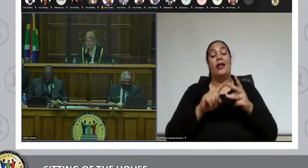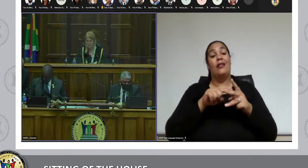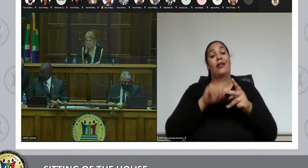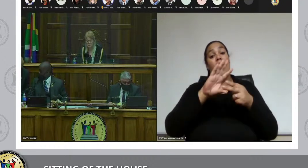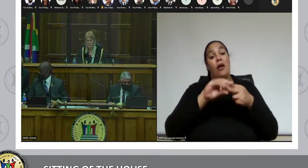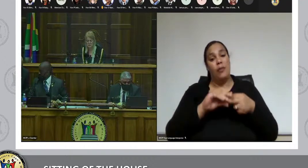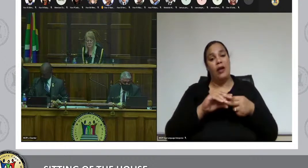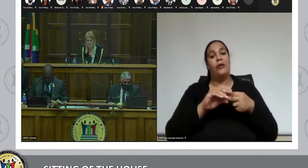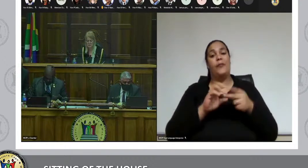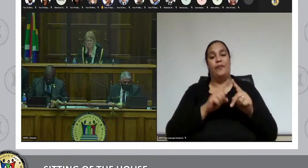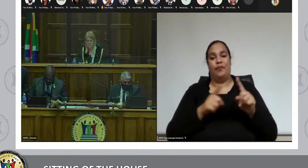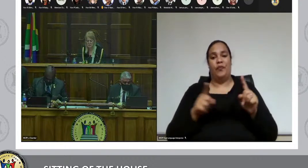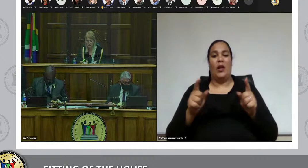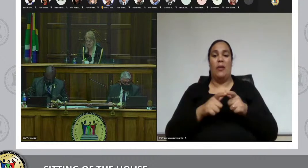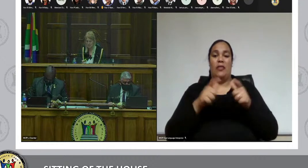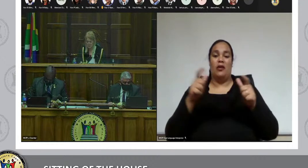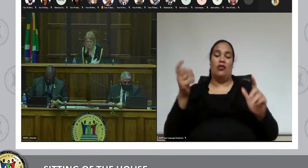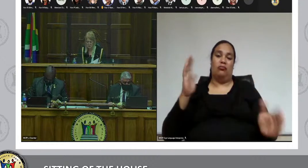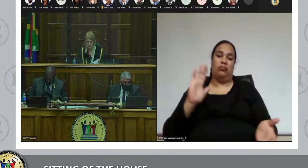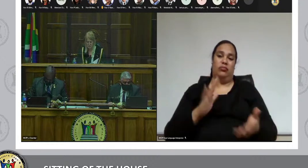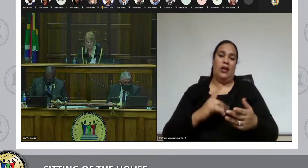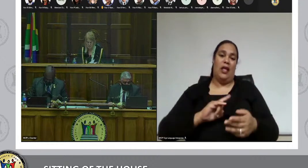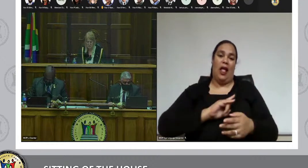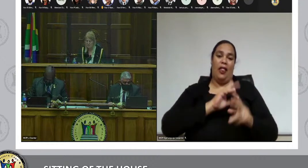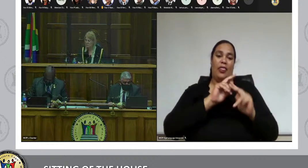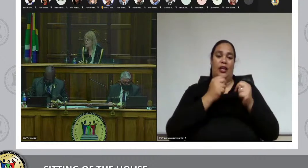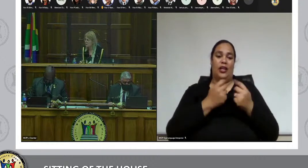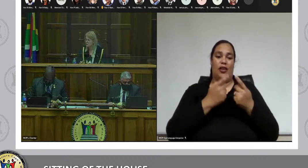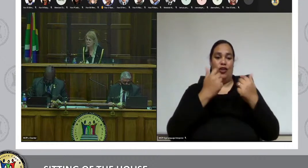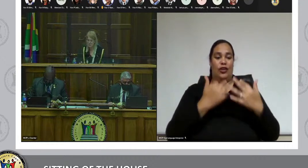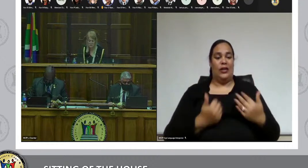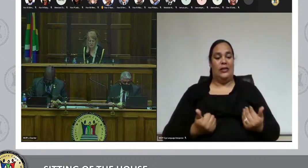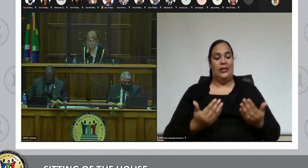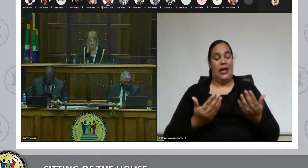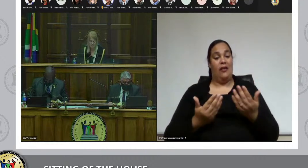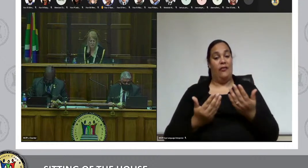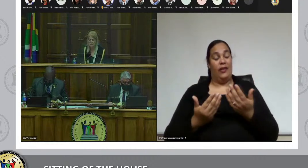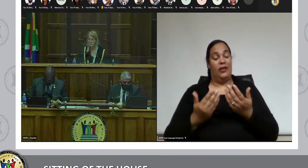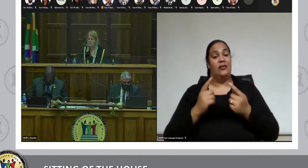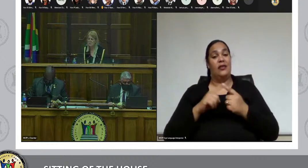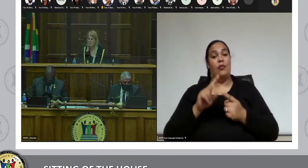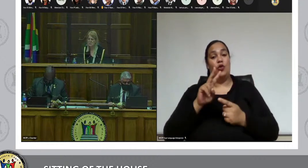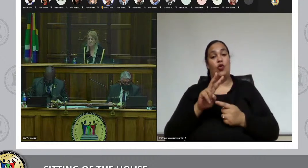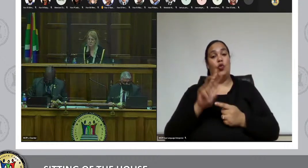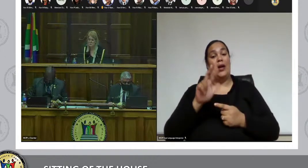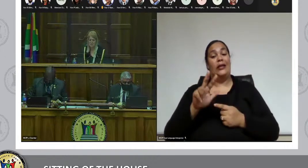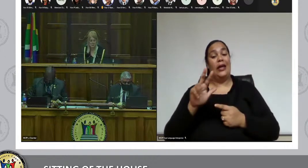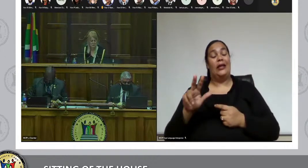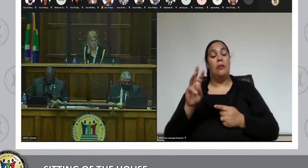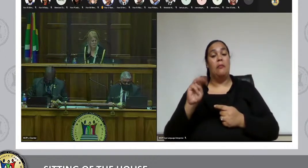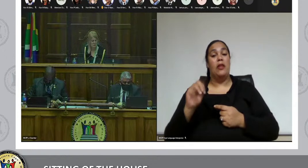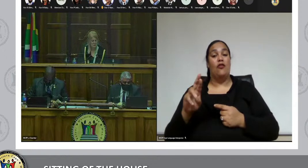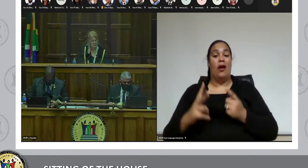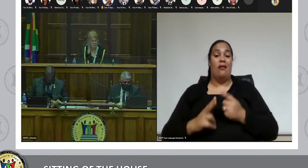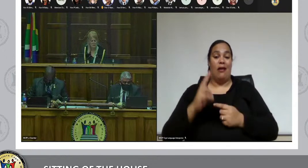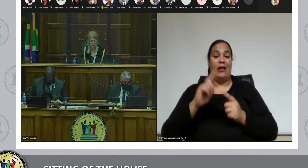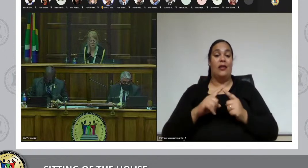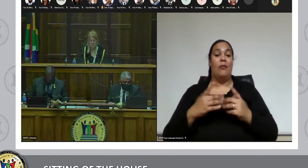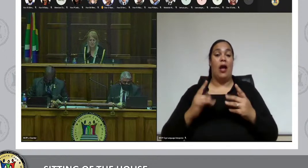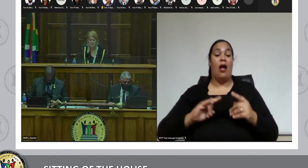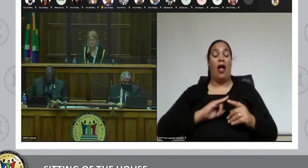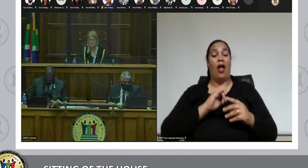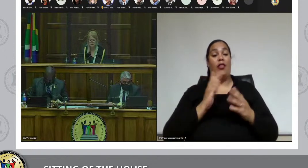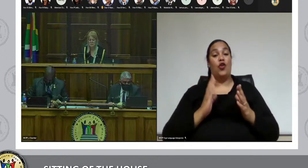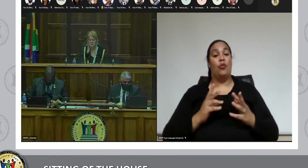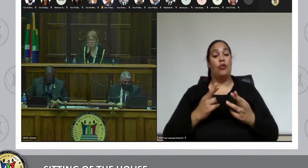amounts are offset by the large reductions in the Health National Tertiary Services Grant, 288 million rand cut, and Health Human Resources